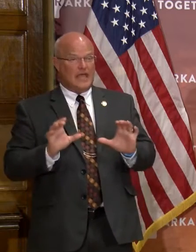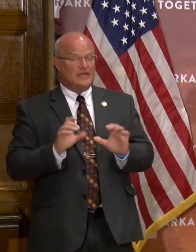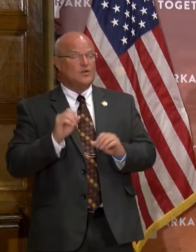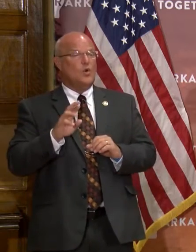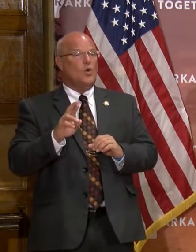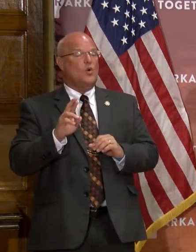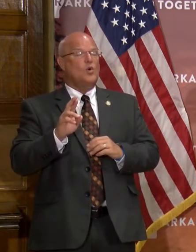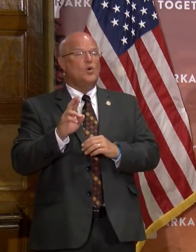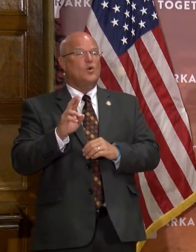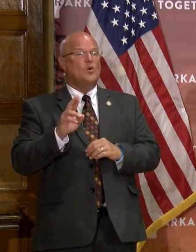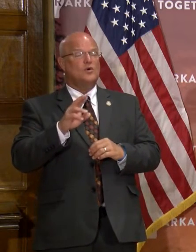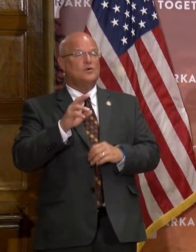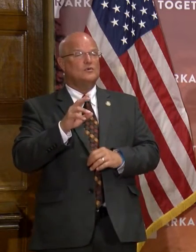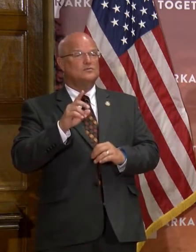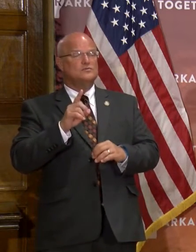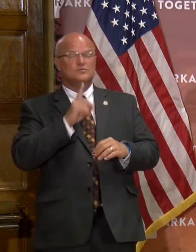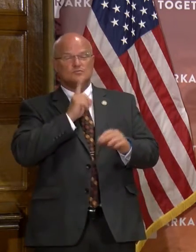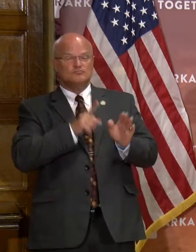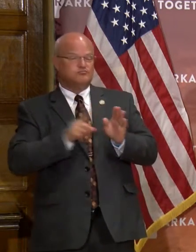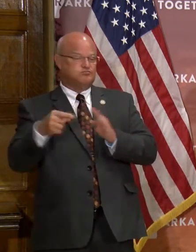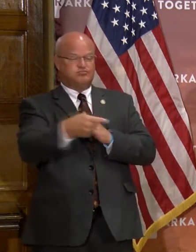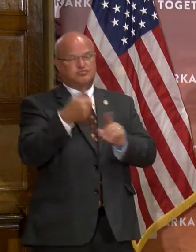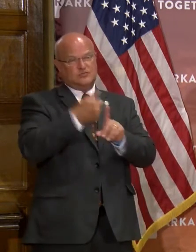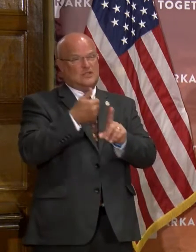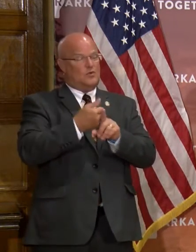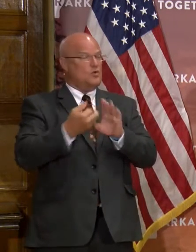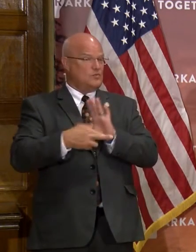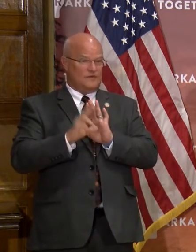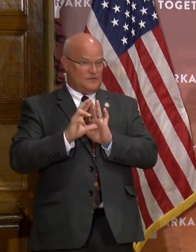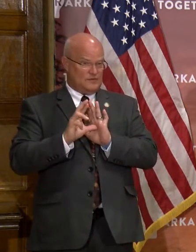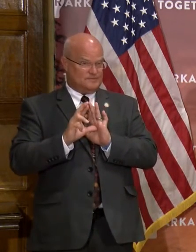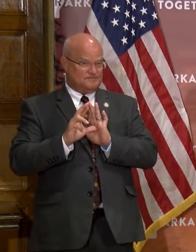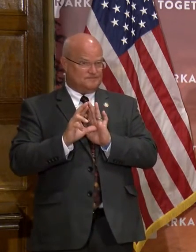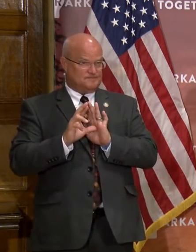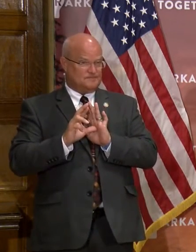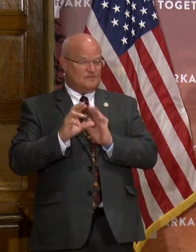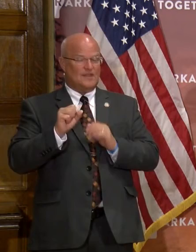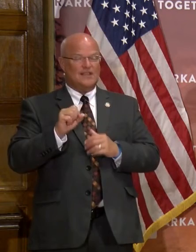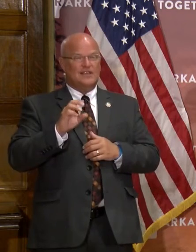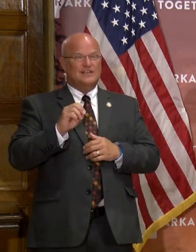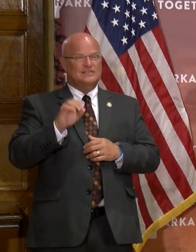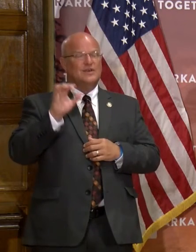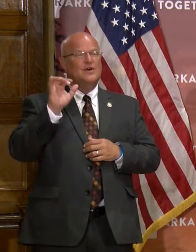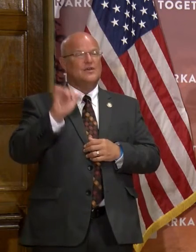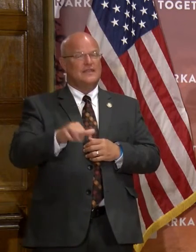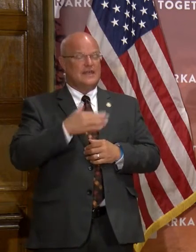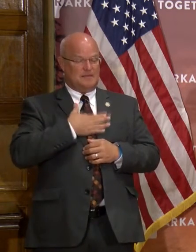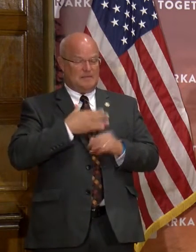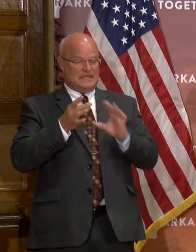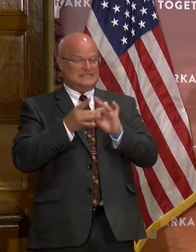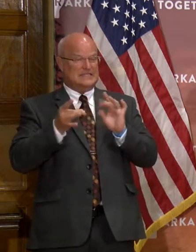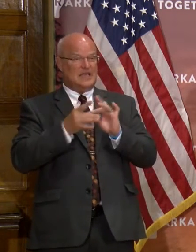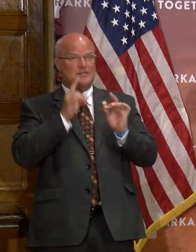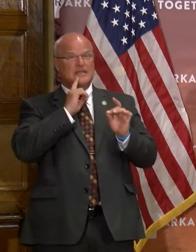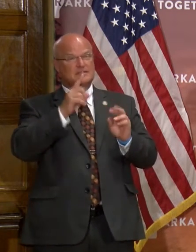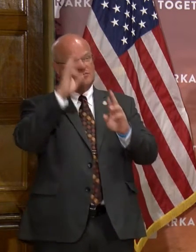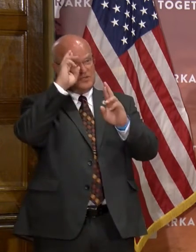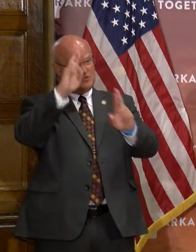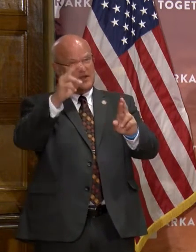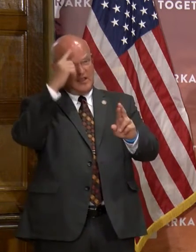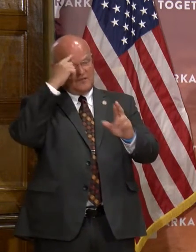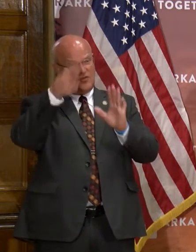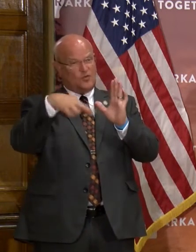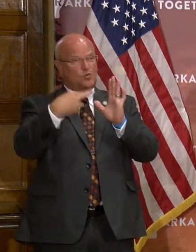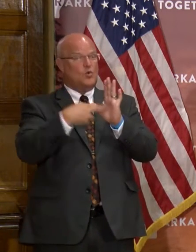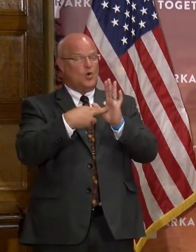or to circumventing their own review. So that my statement was out of respect for the